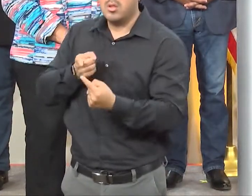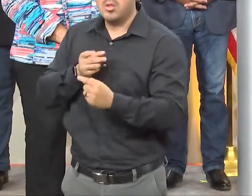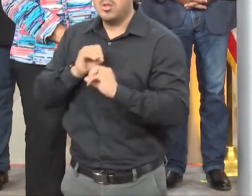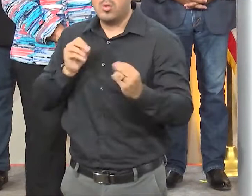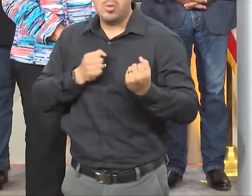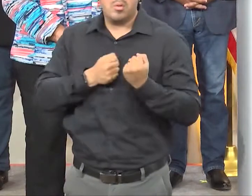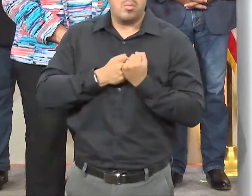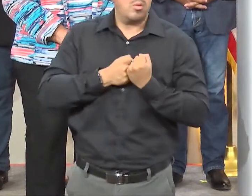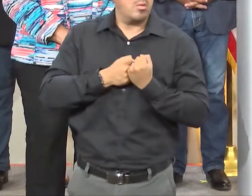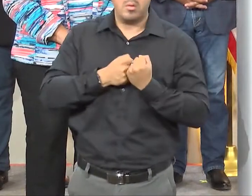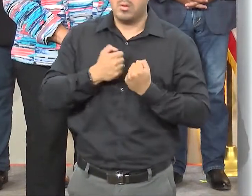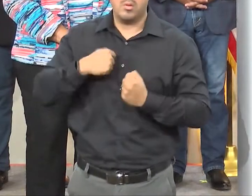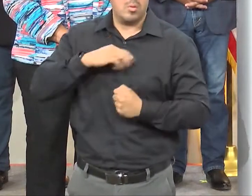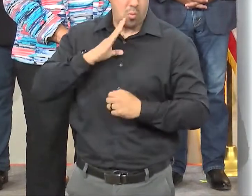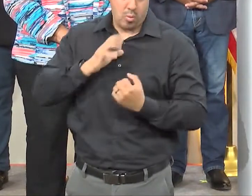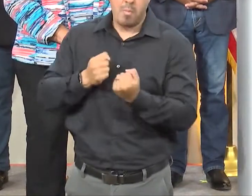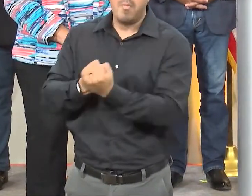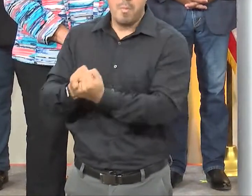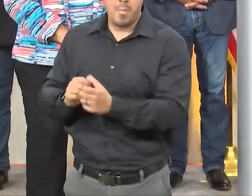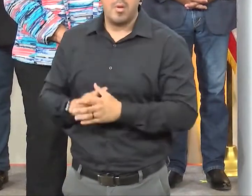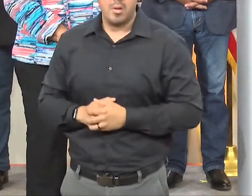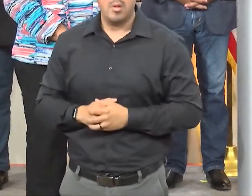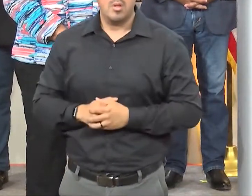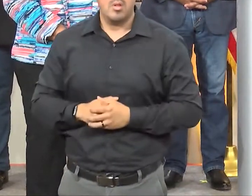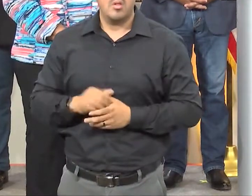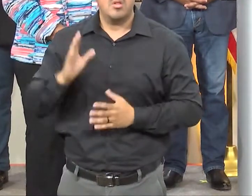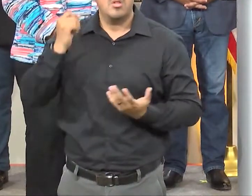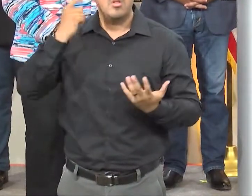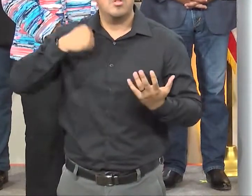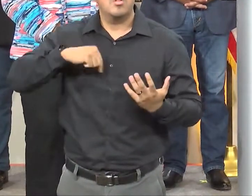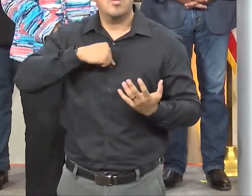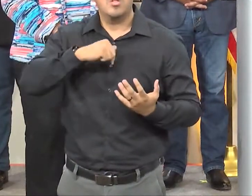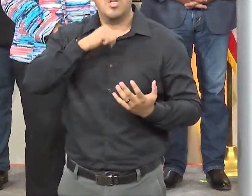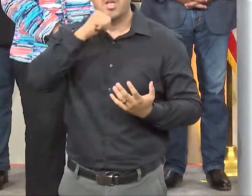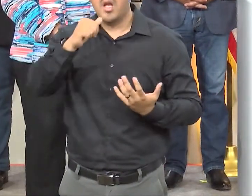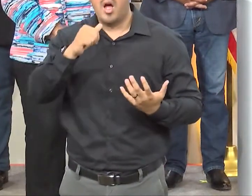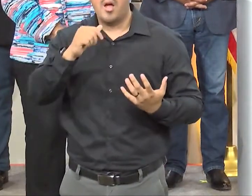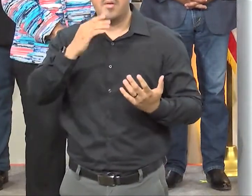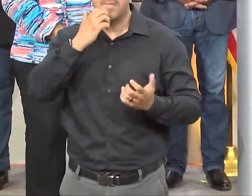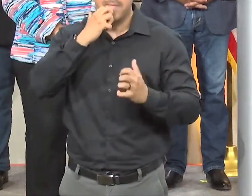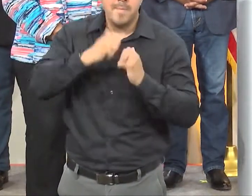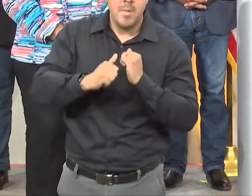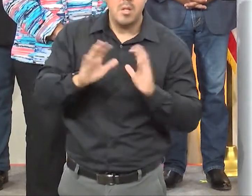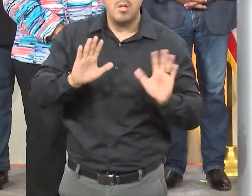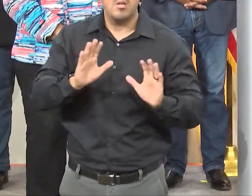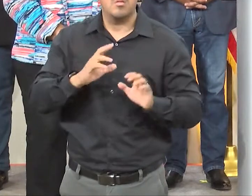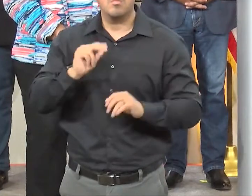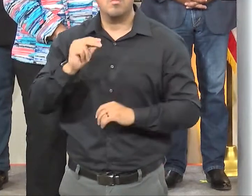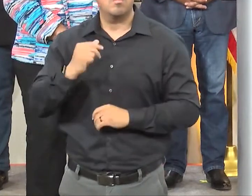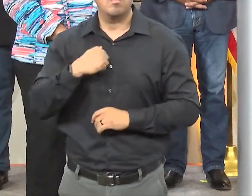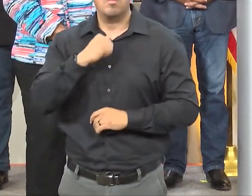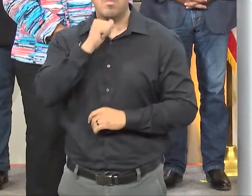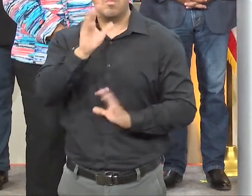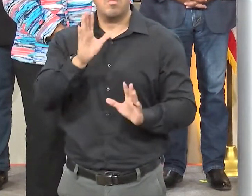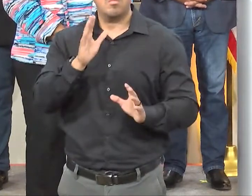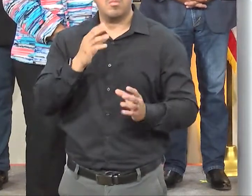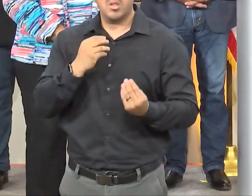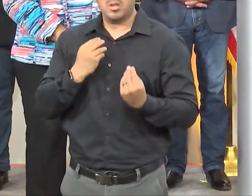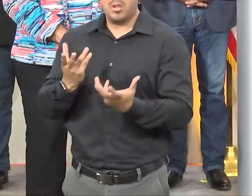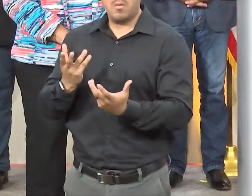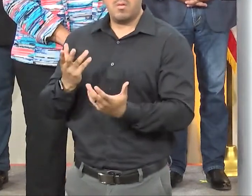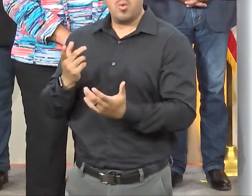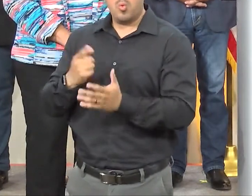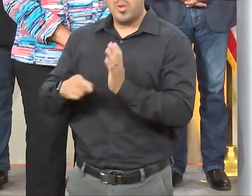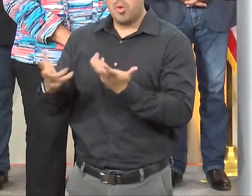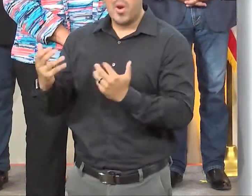support. So nobody's trying to be adversarial contentious. You know, just give them back what